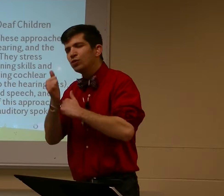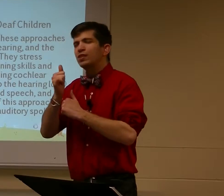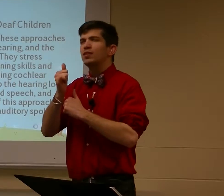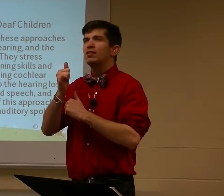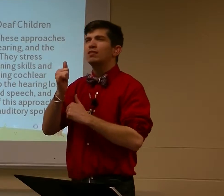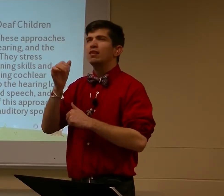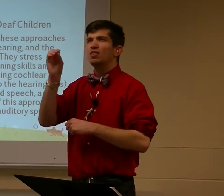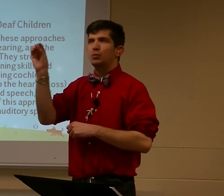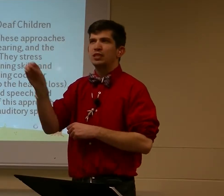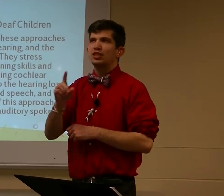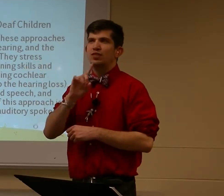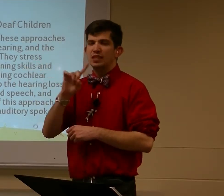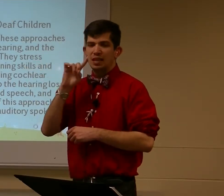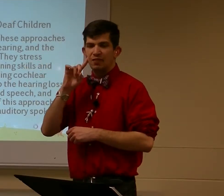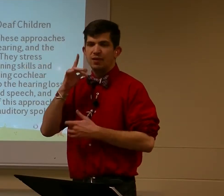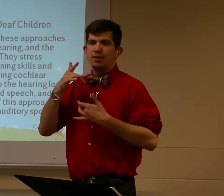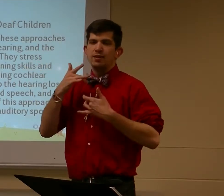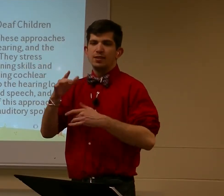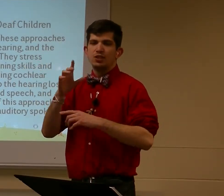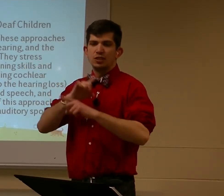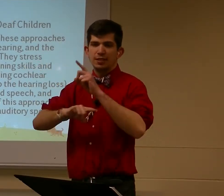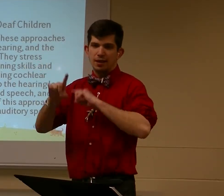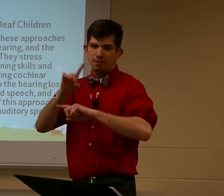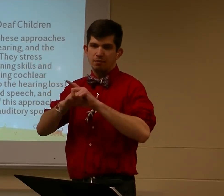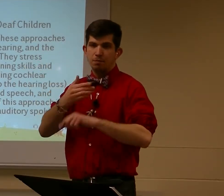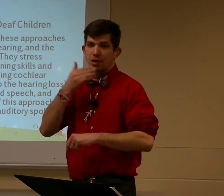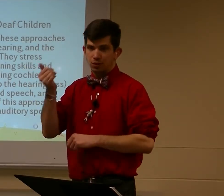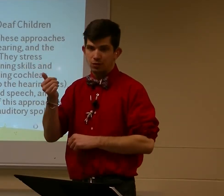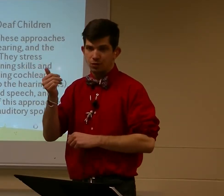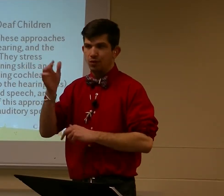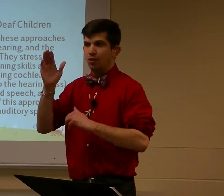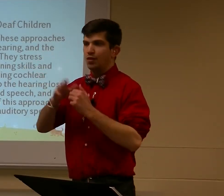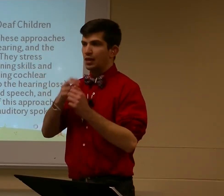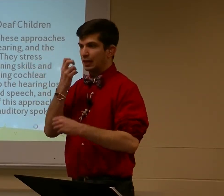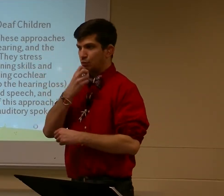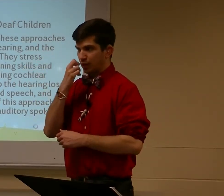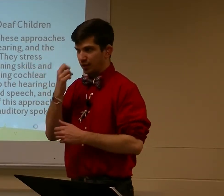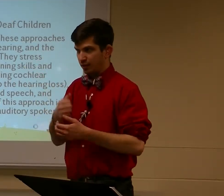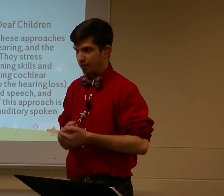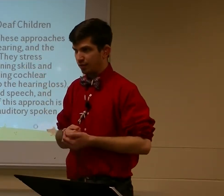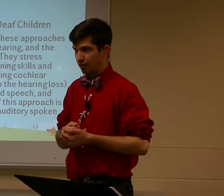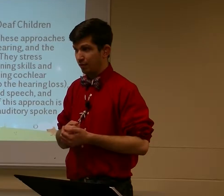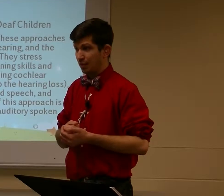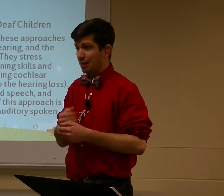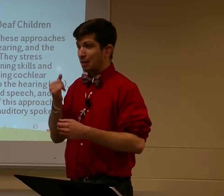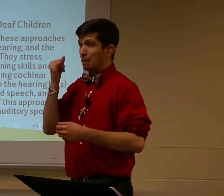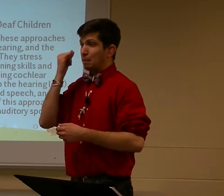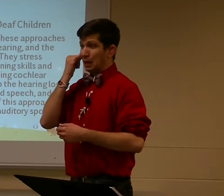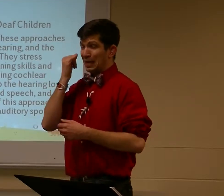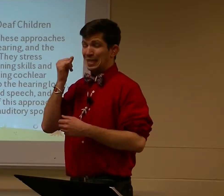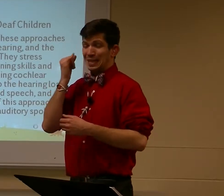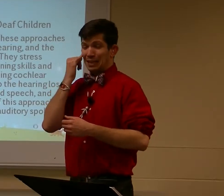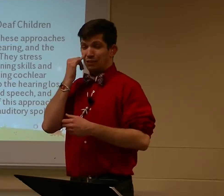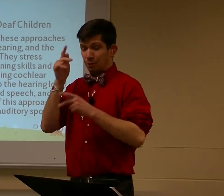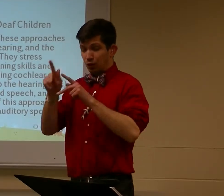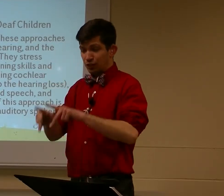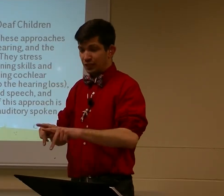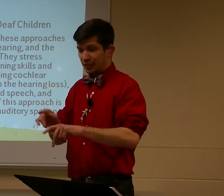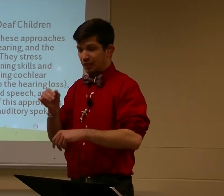Most of the percentage of the deaf tends to sign better than lip read. But if a person